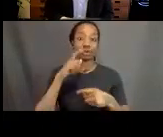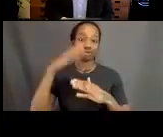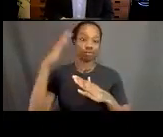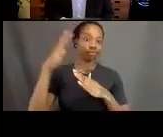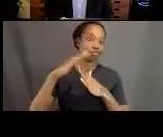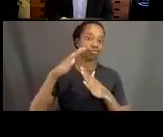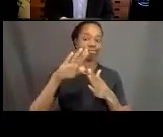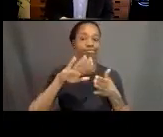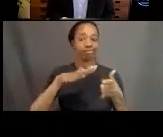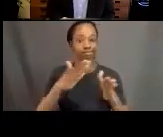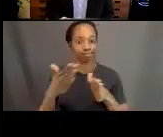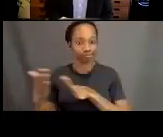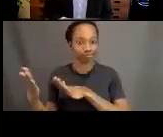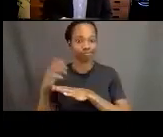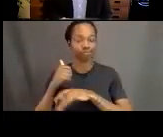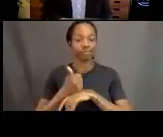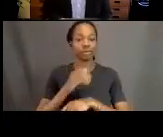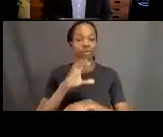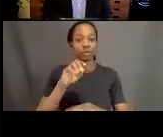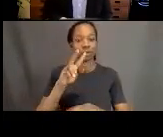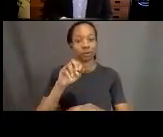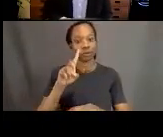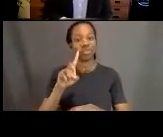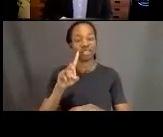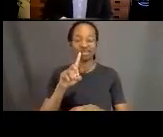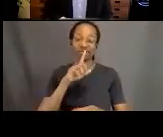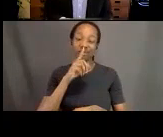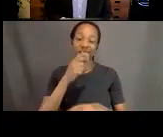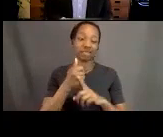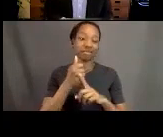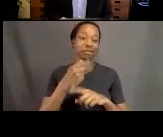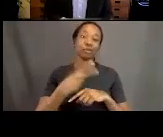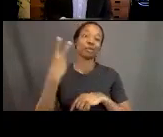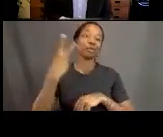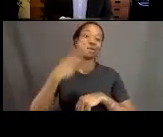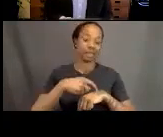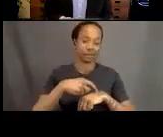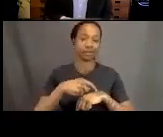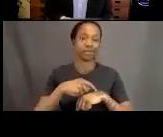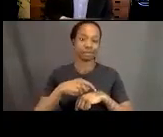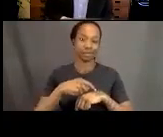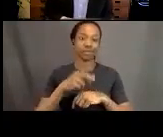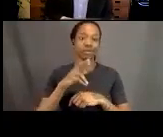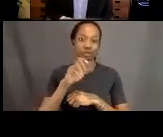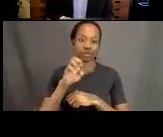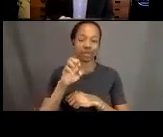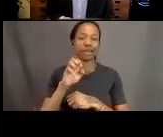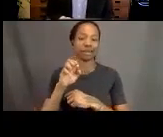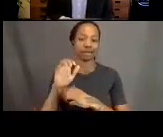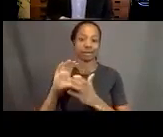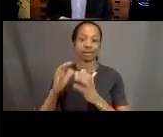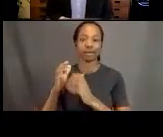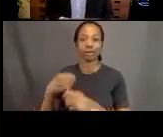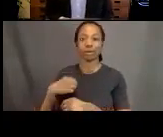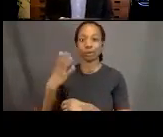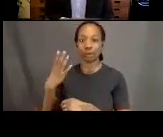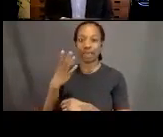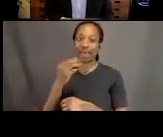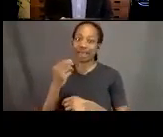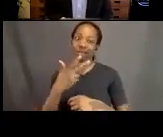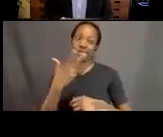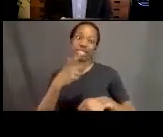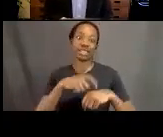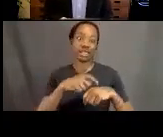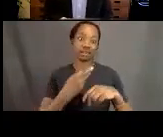least twice that of white and almost 3 times that of other races.